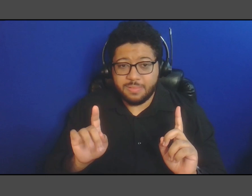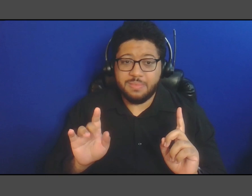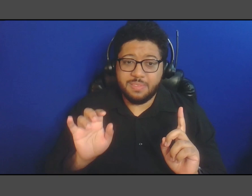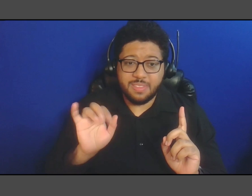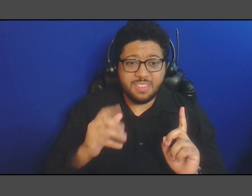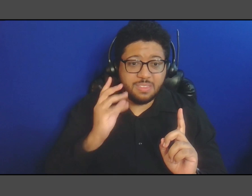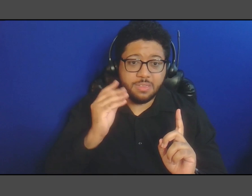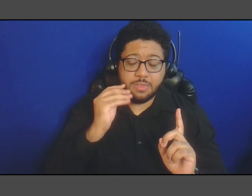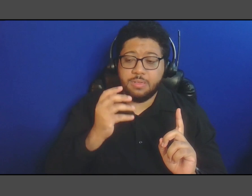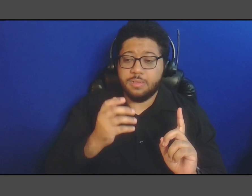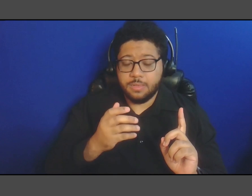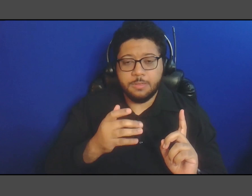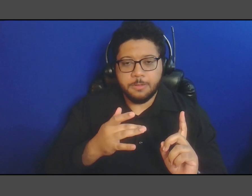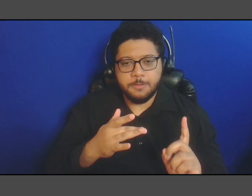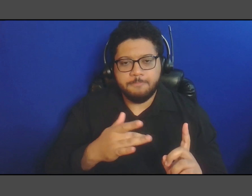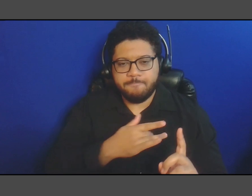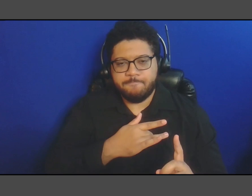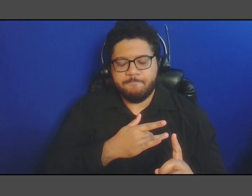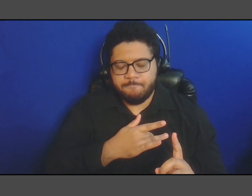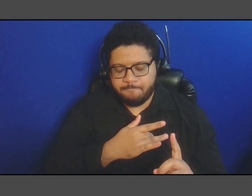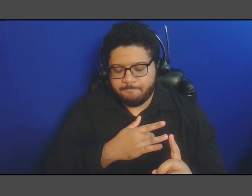sad. So